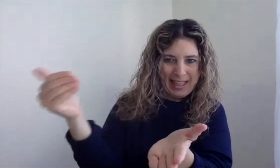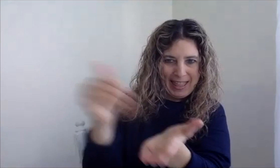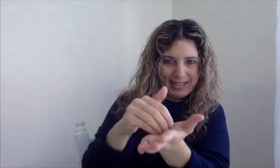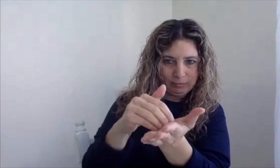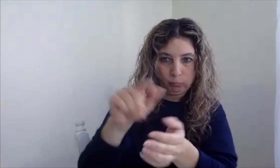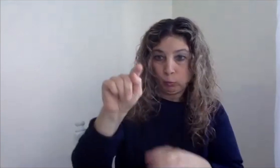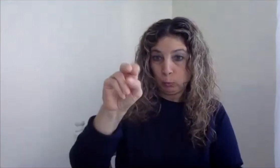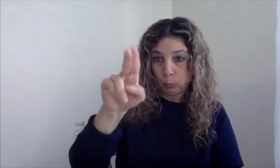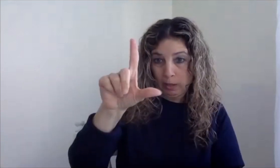I emailed her again.